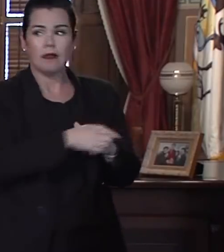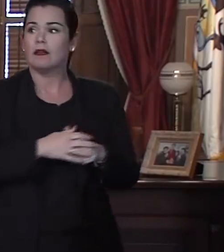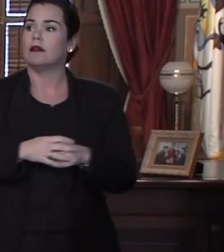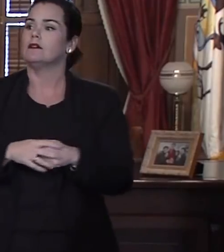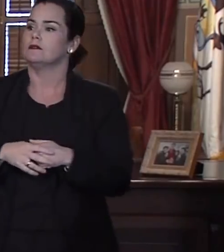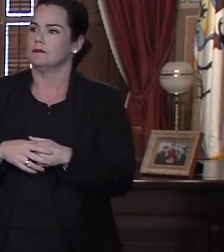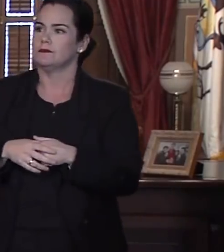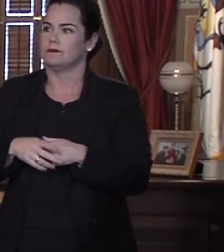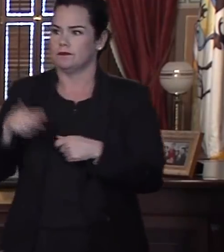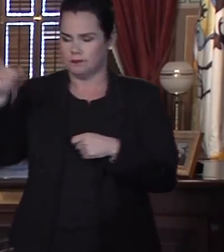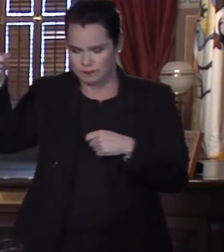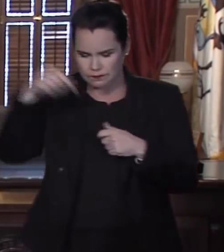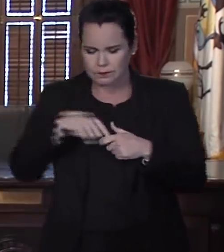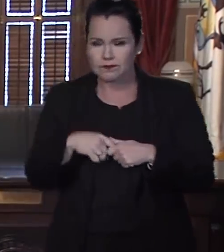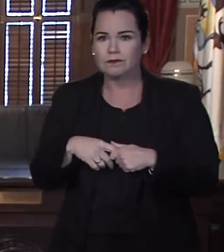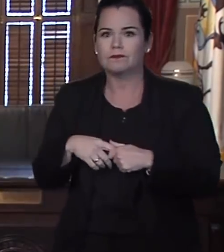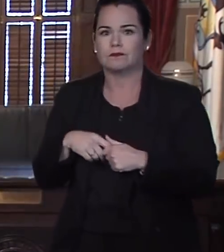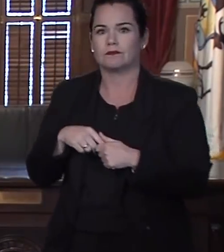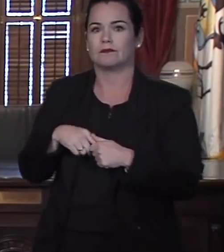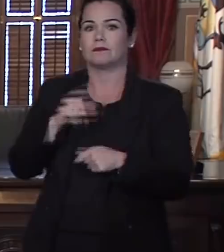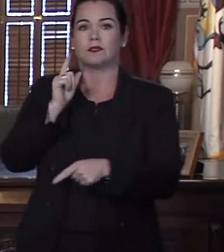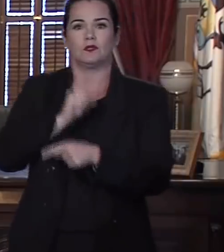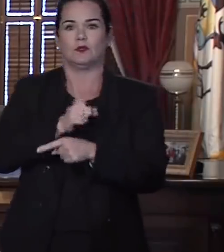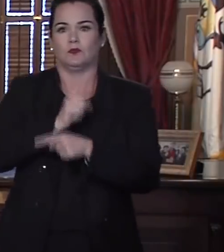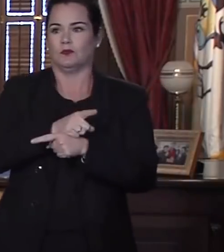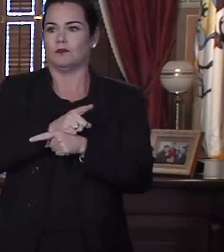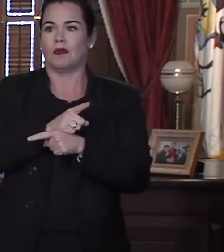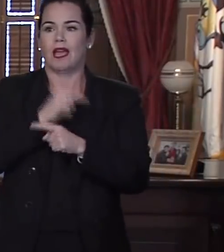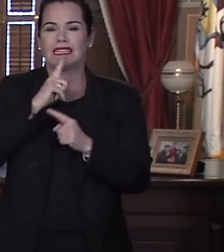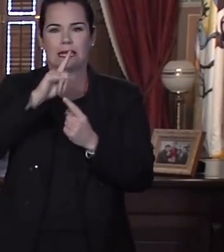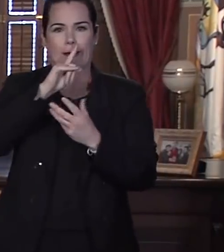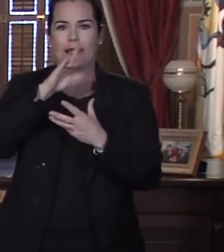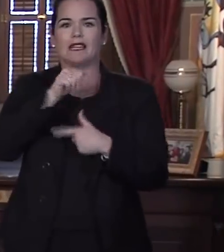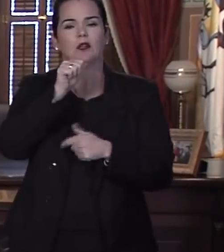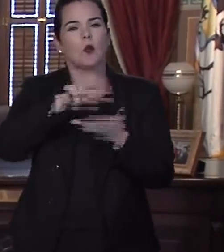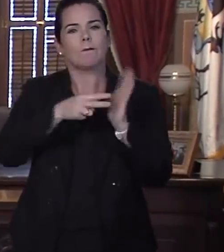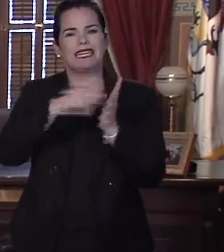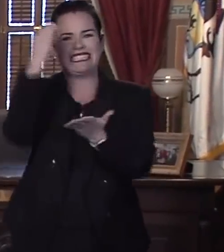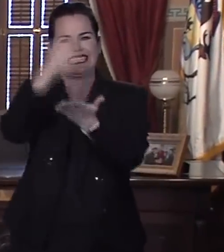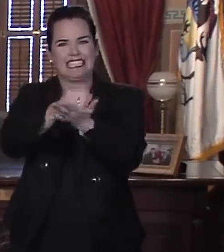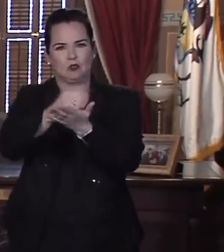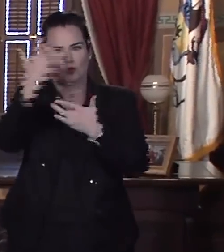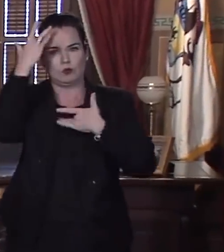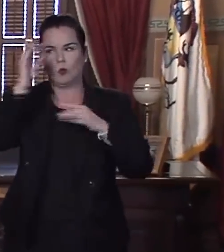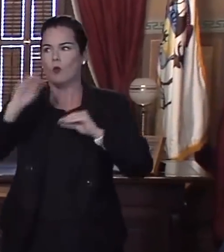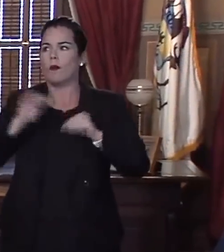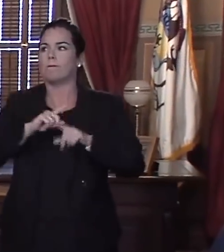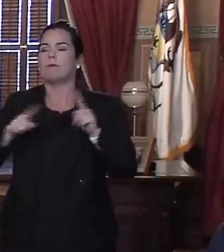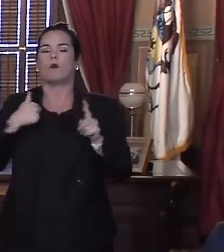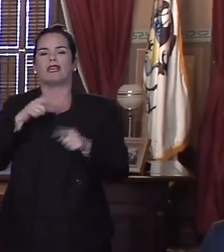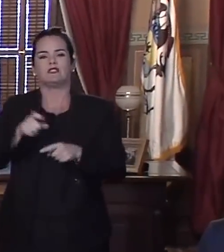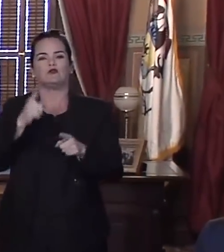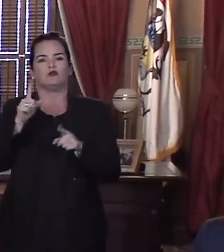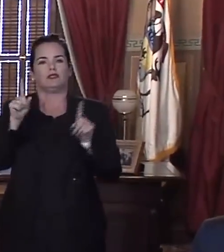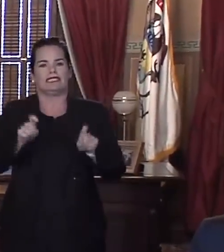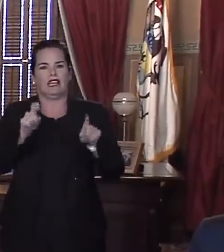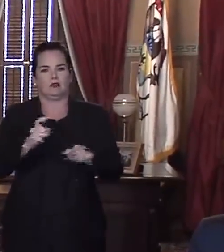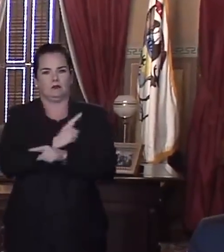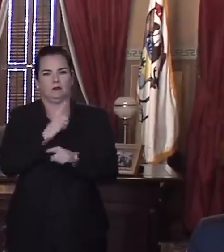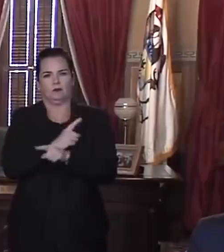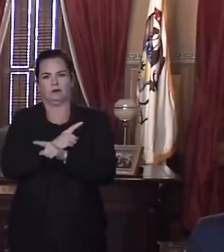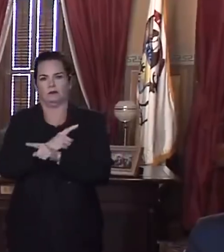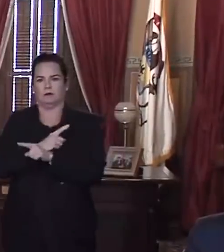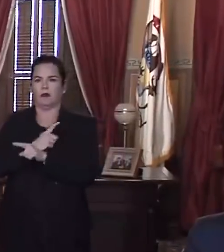So yes, that's absolutely right. There's a mix of things. It's not 0 cases necessarily, but we need to make sure we're testing appropriately. We're seeing the rate